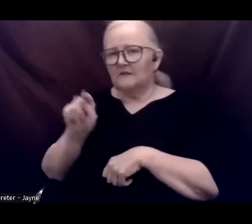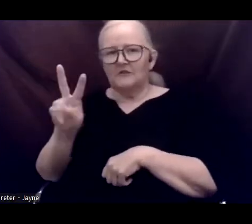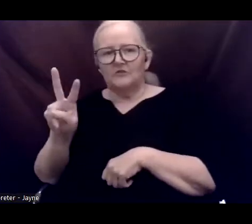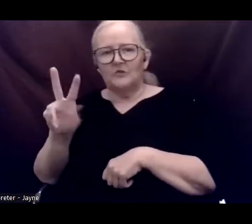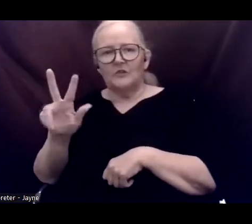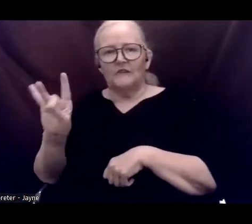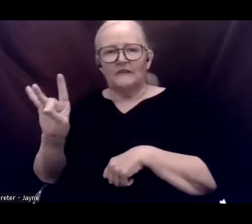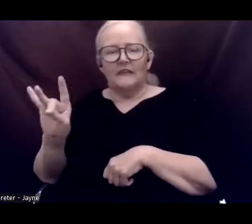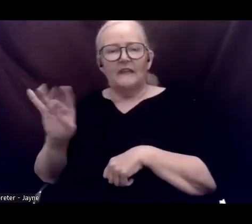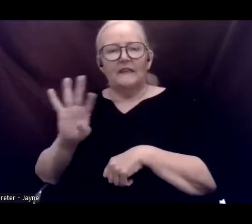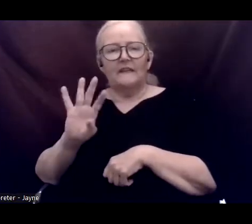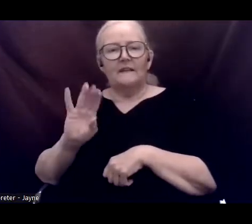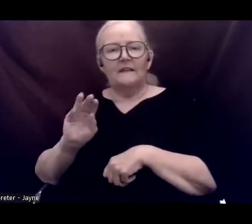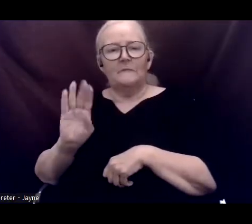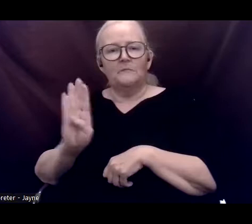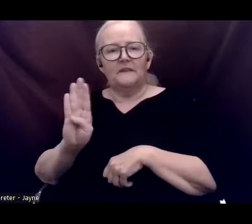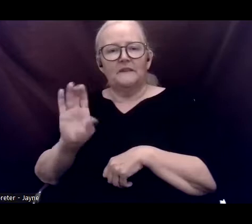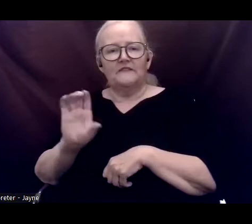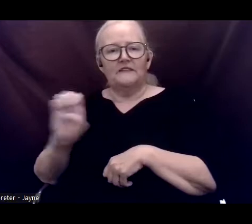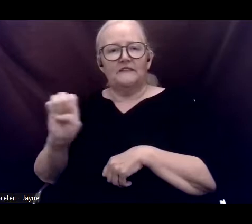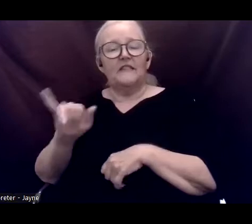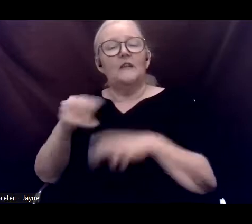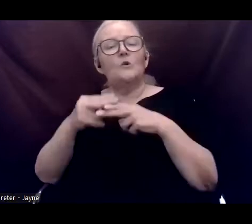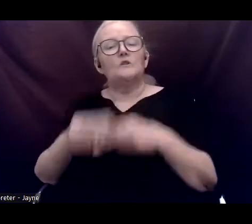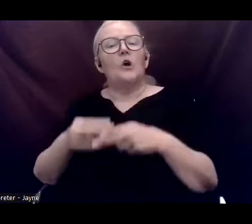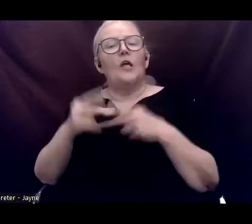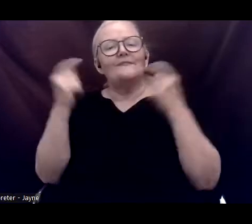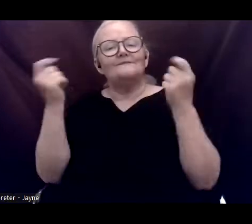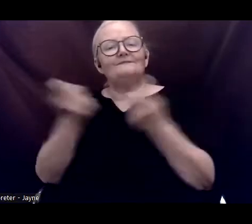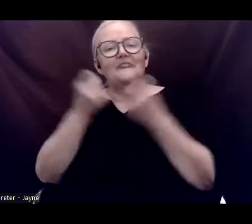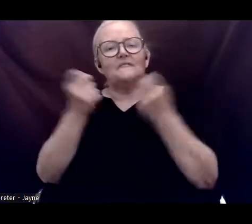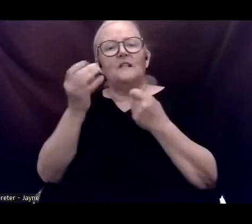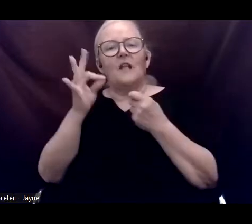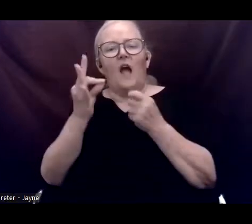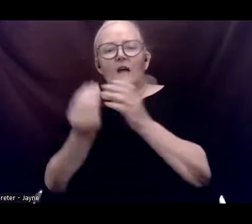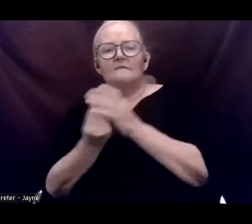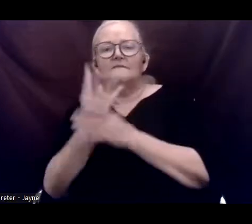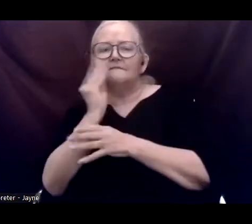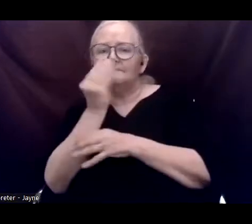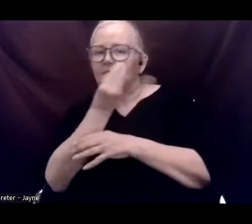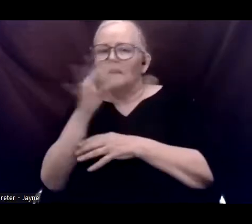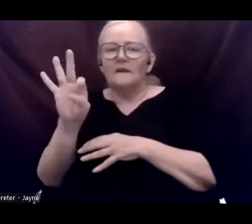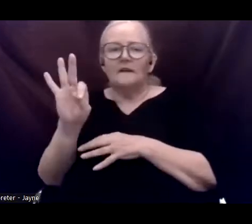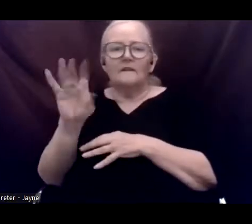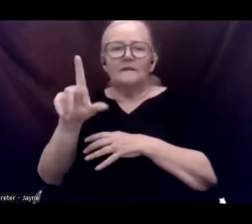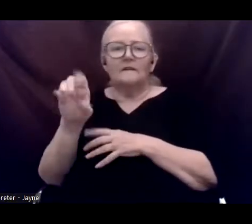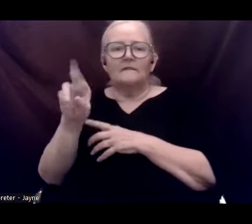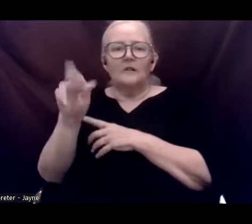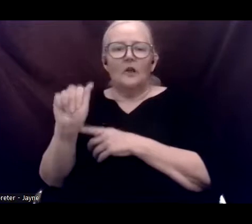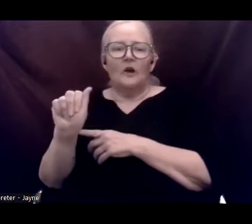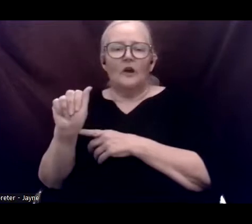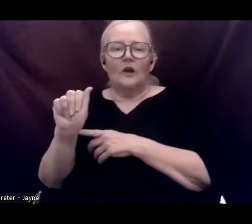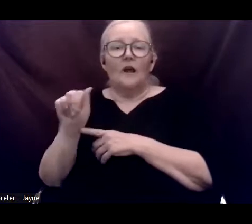called Floralia, or the Festival of Flora. Flora was a goddess of, what might you